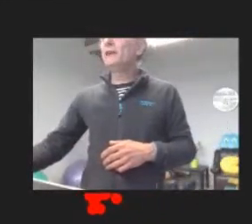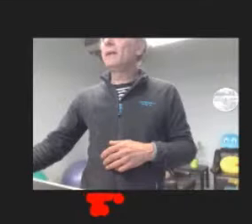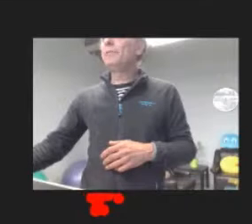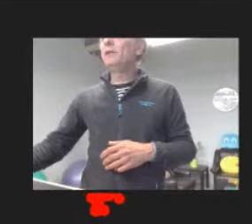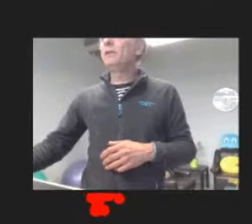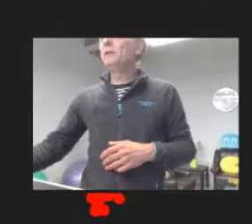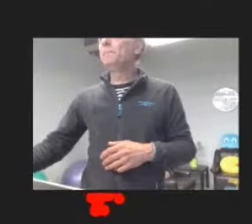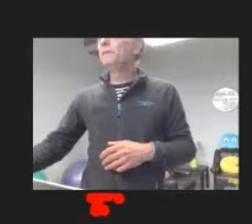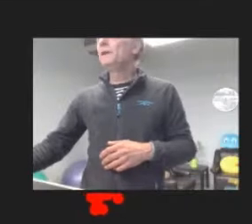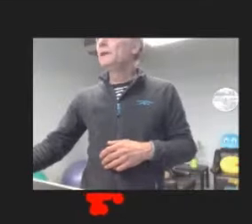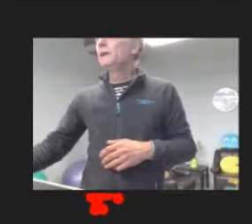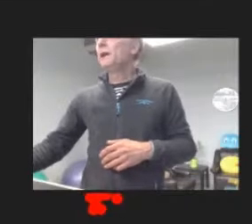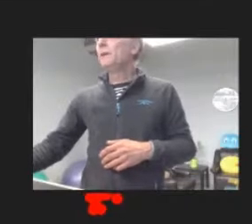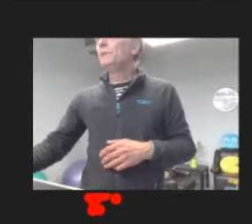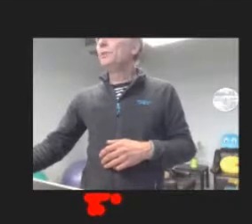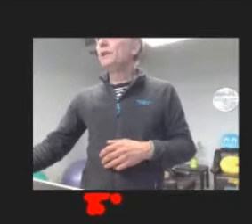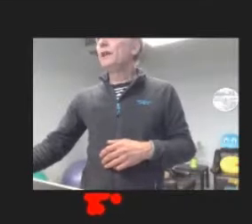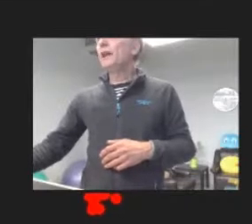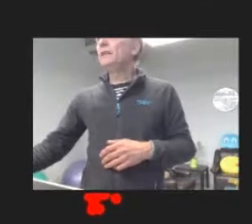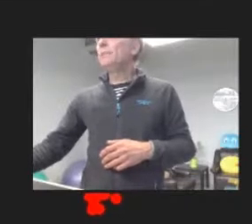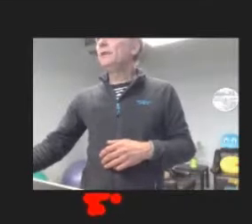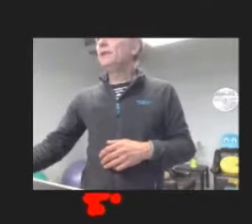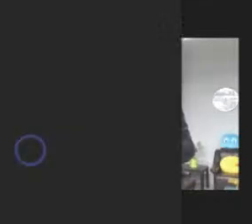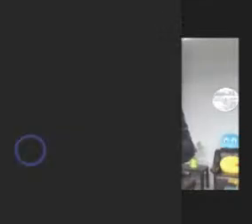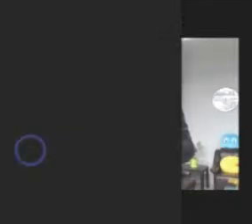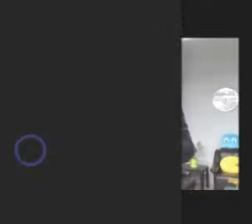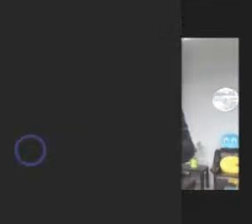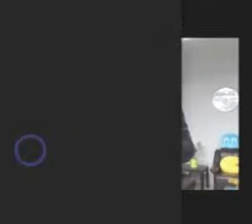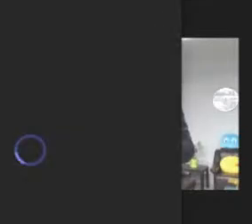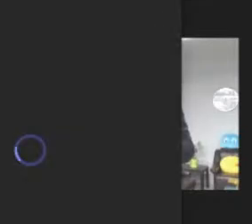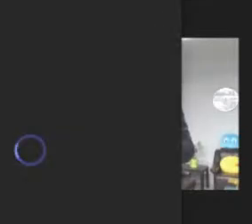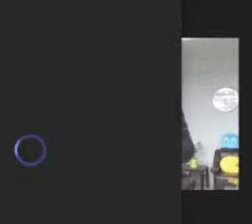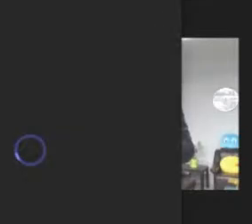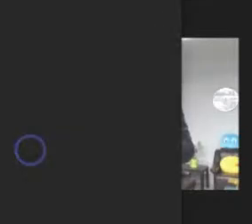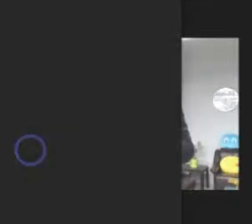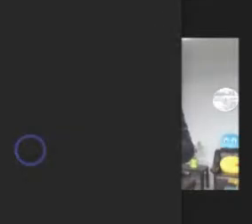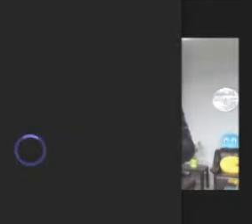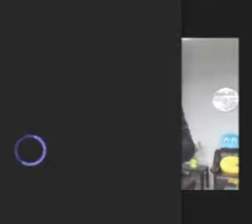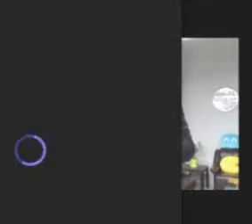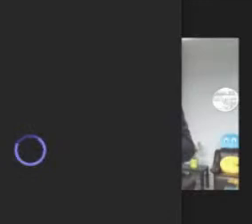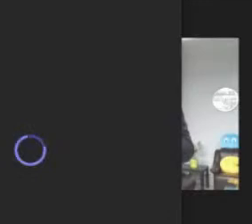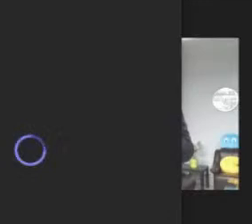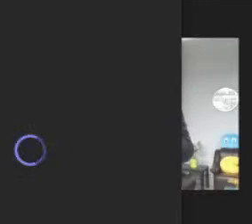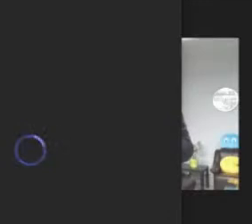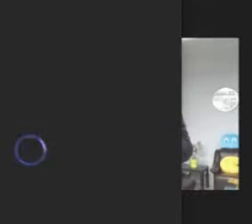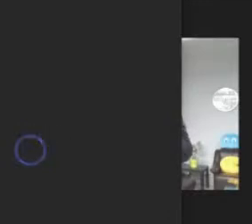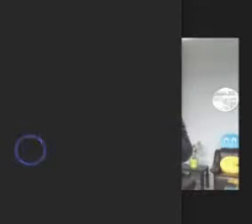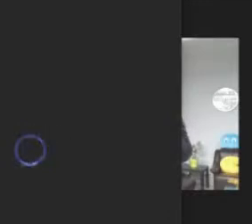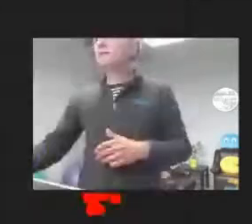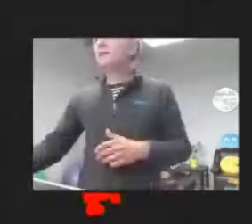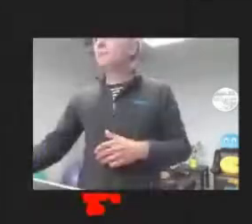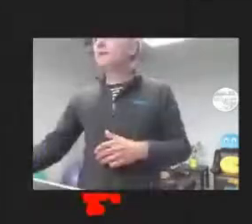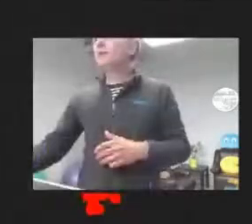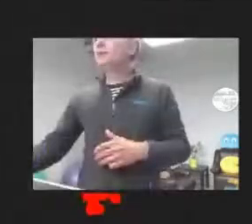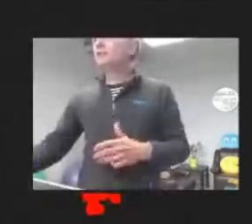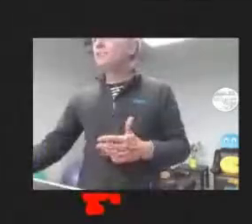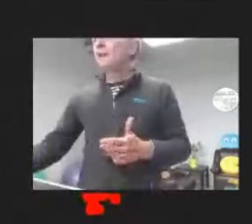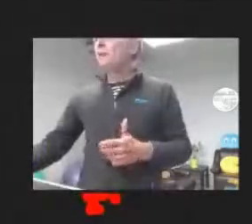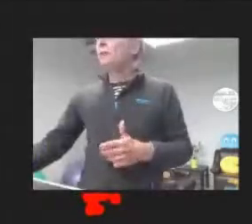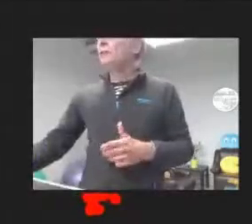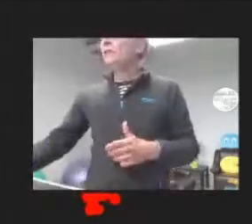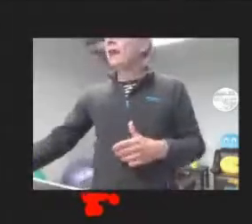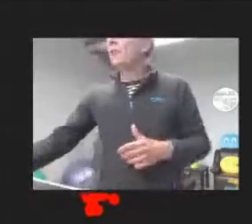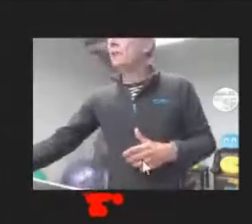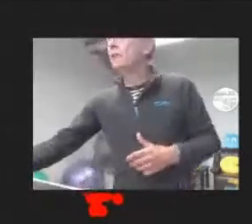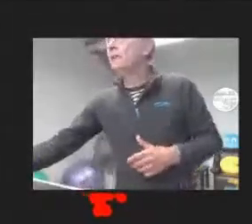can see it up here. You can add applications via the app button. We have registered that application,